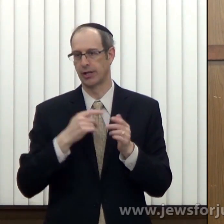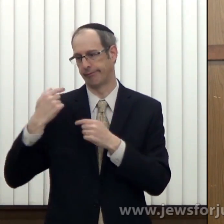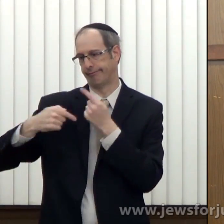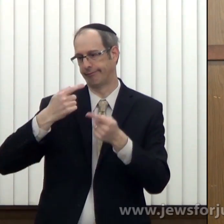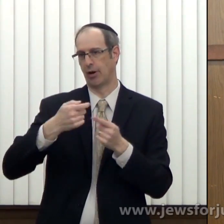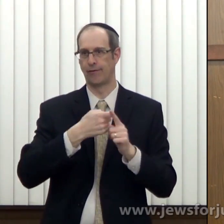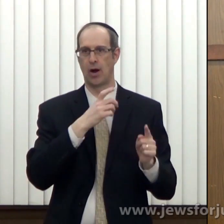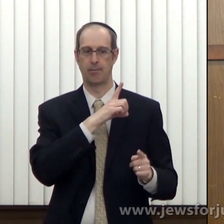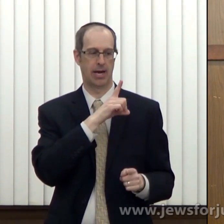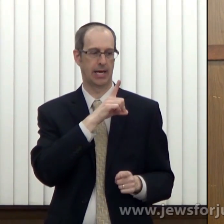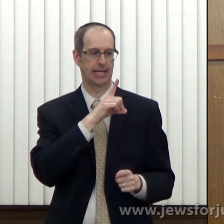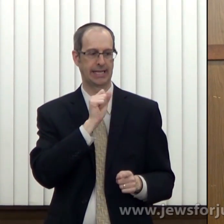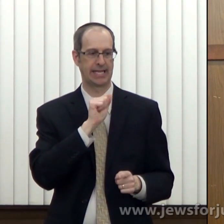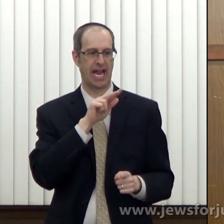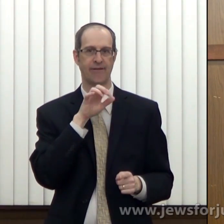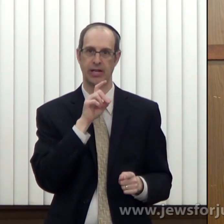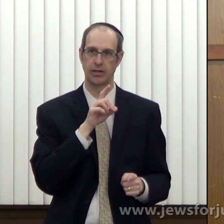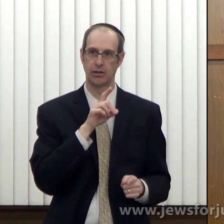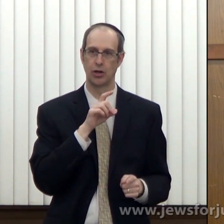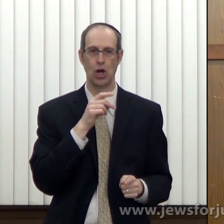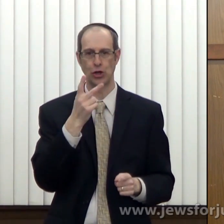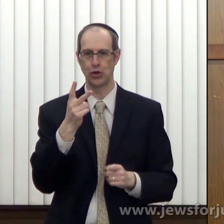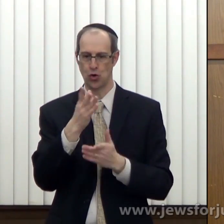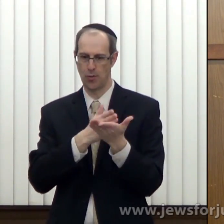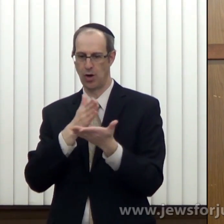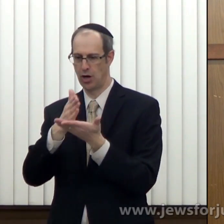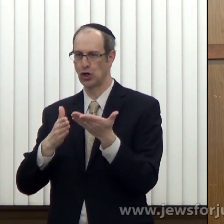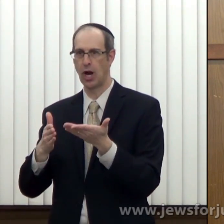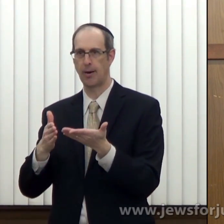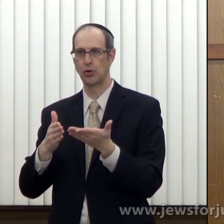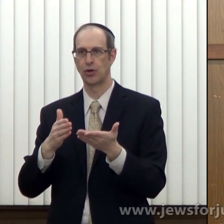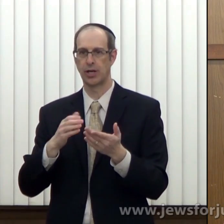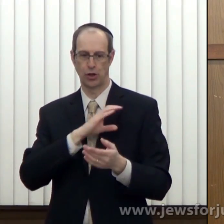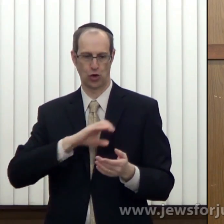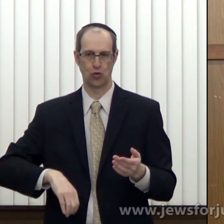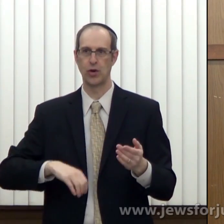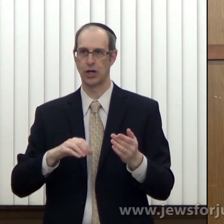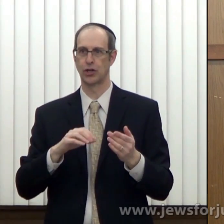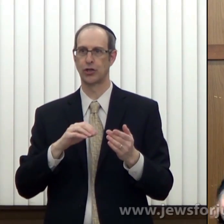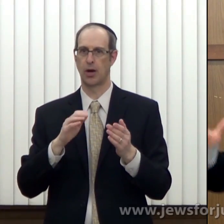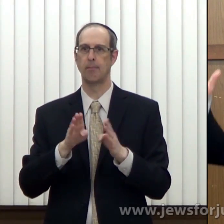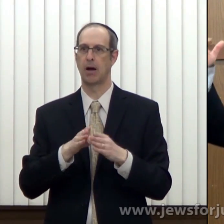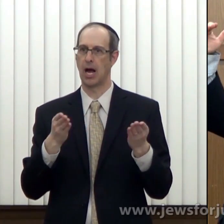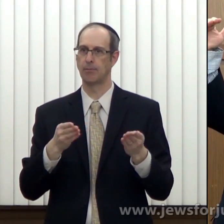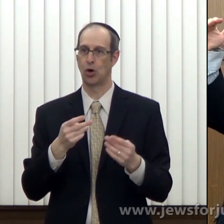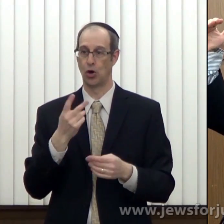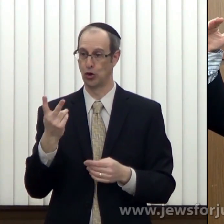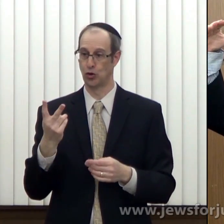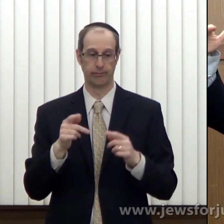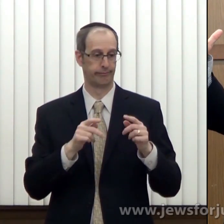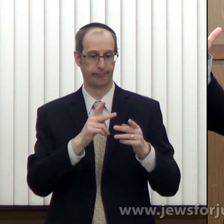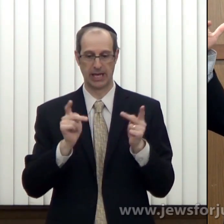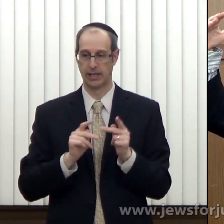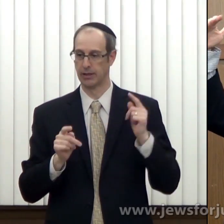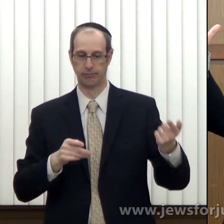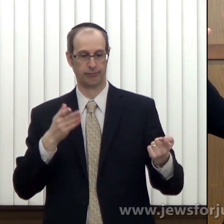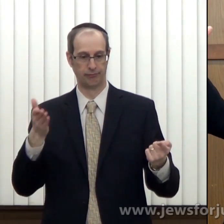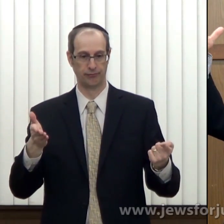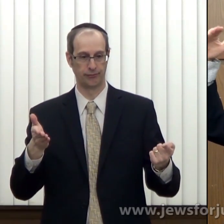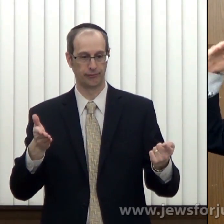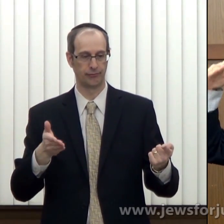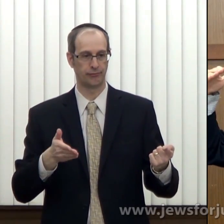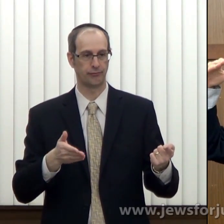David. And in two chapters in the Christian Bible, two different chapters, it gives the